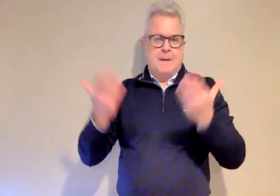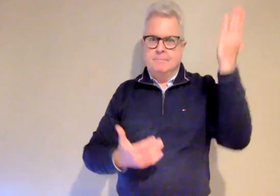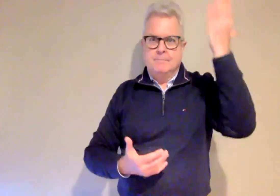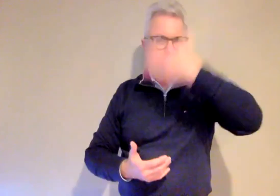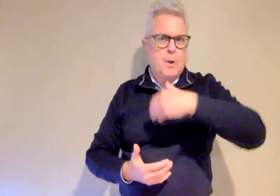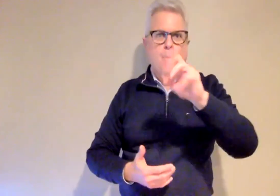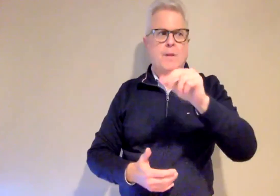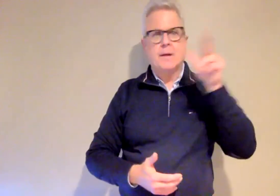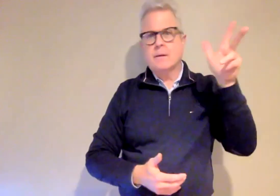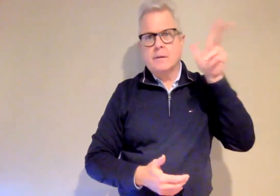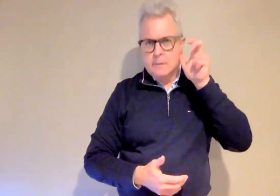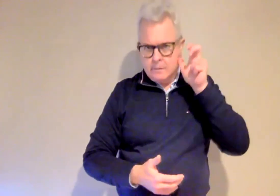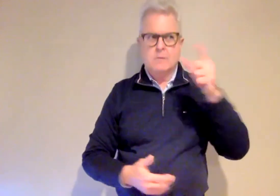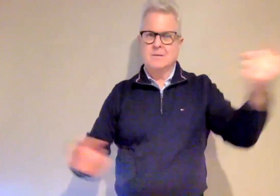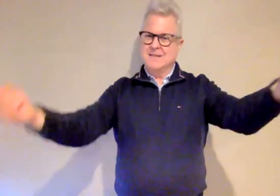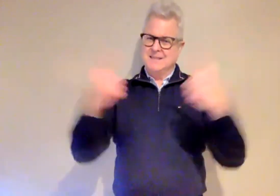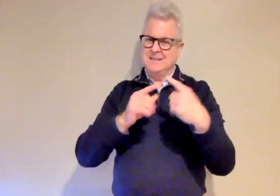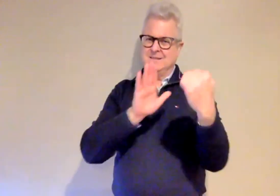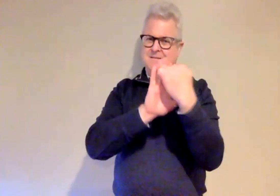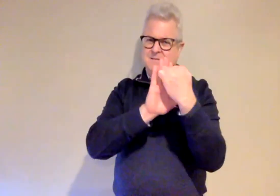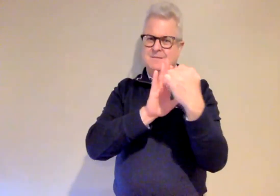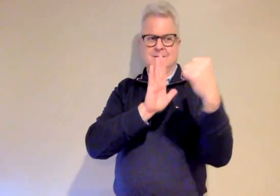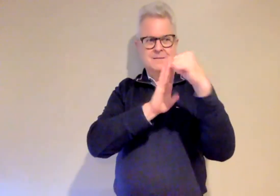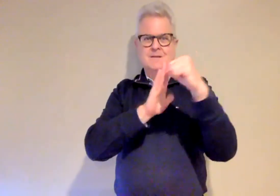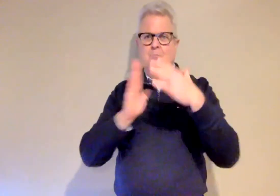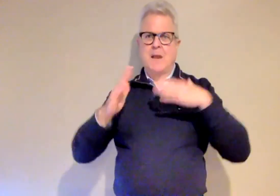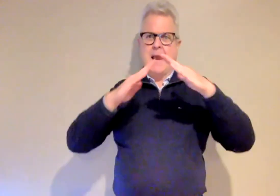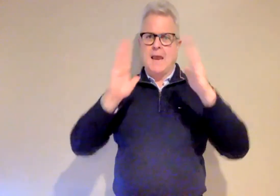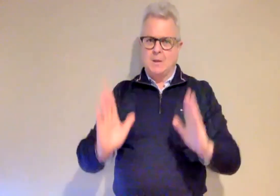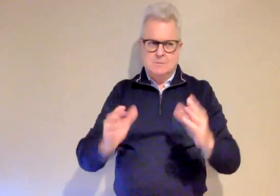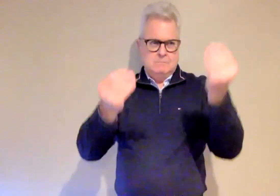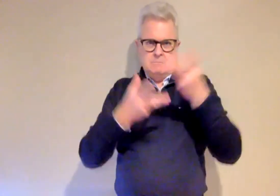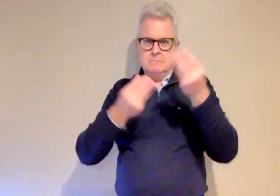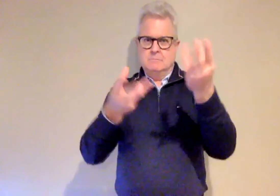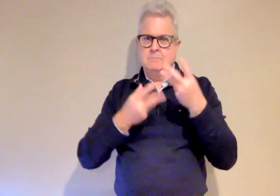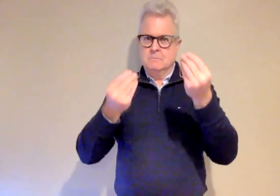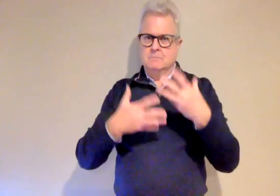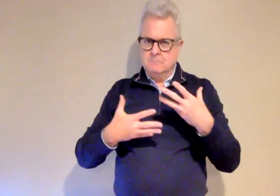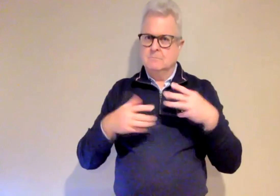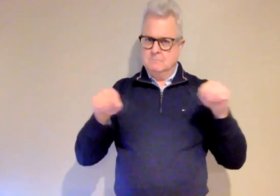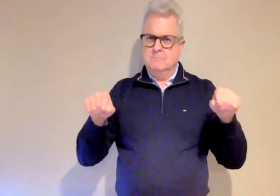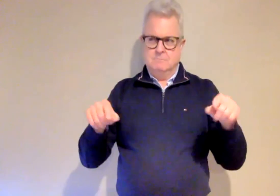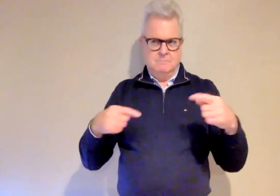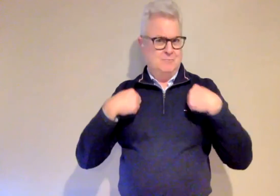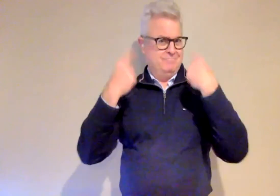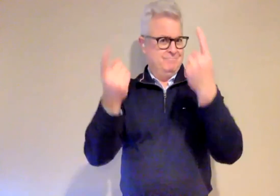a serious emergency, I may not overlook something, or I may have overlooked something. They will come and check up on me using the buddy buddy